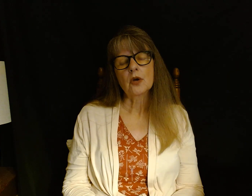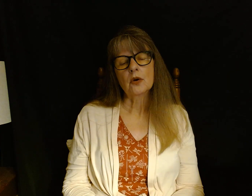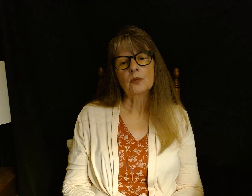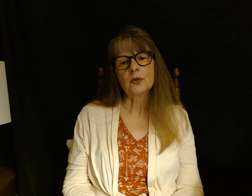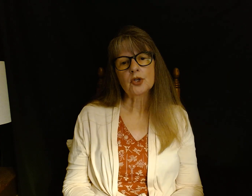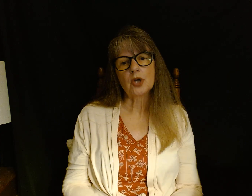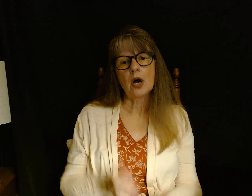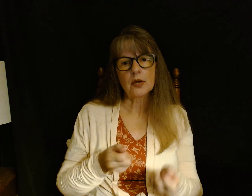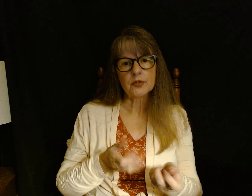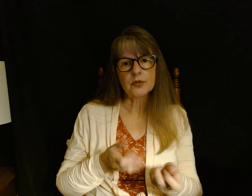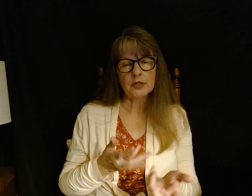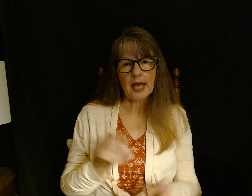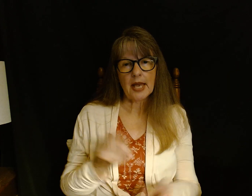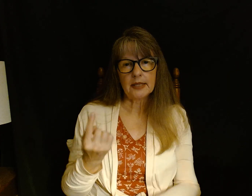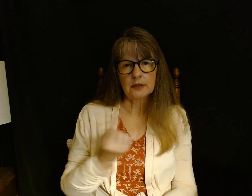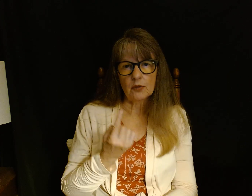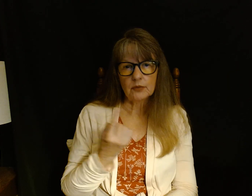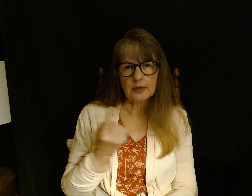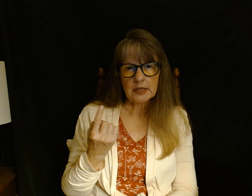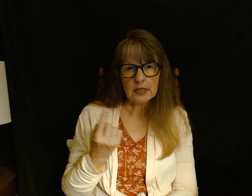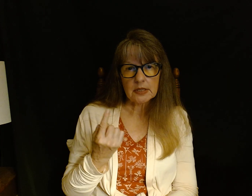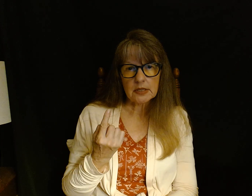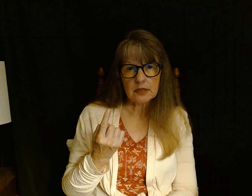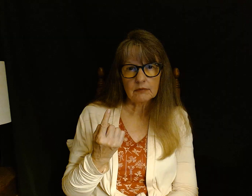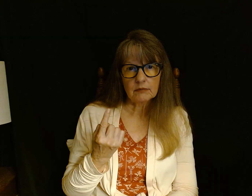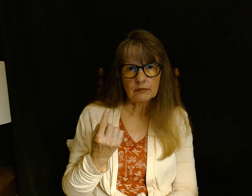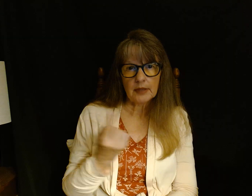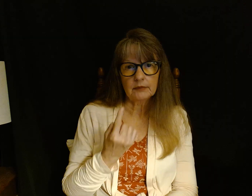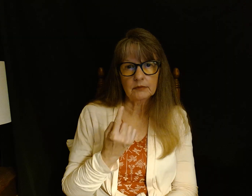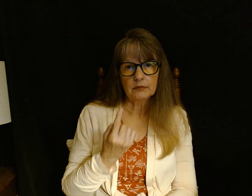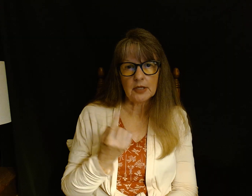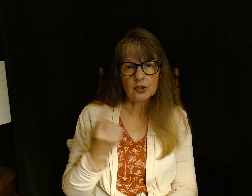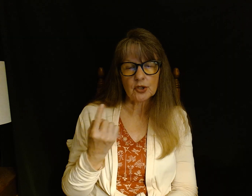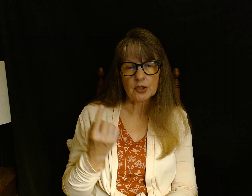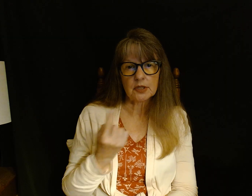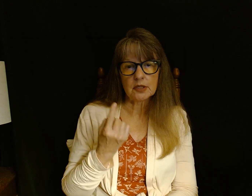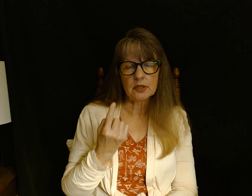which causes that loneliness, right? It's just this,